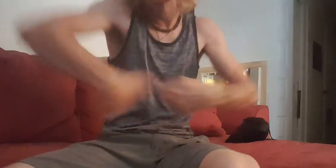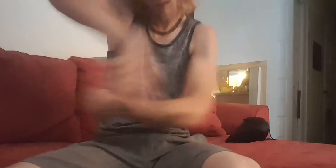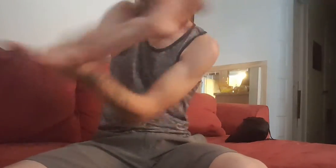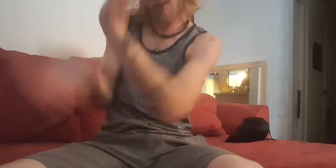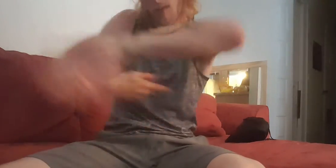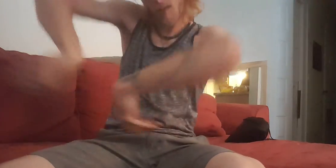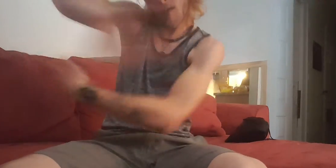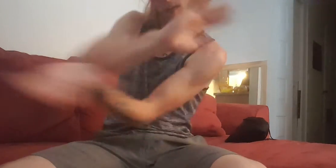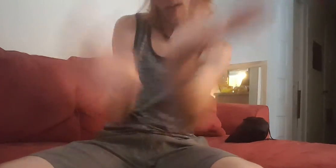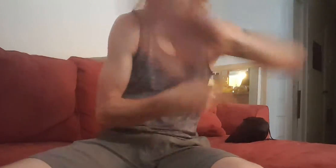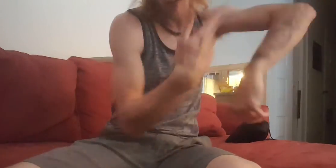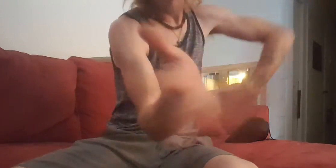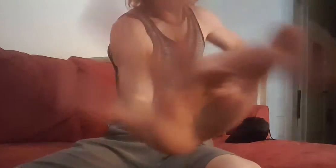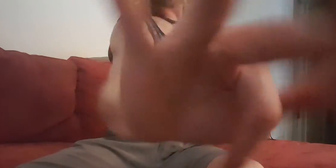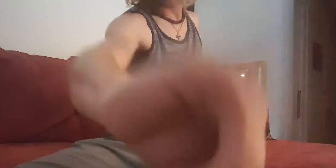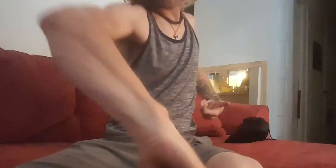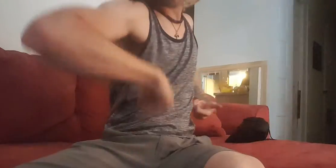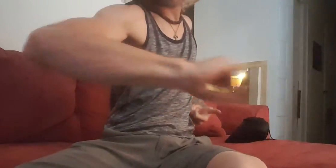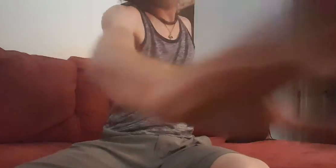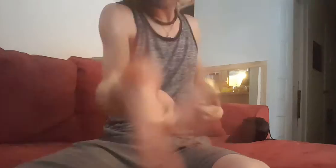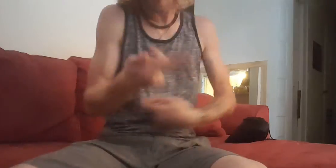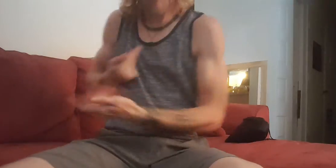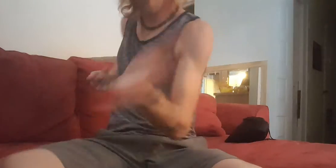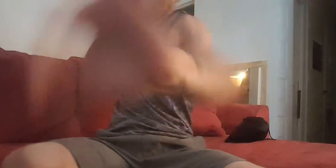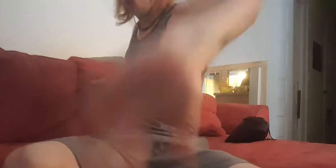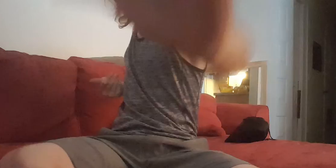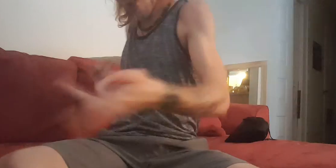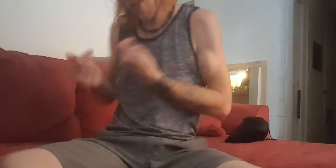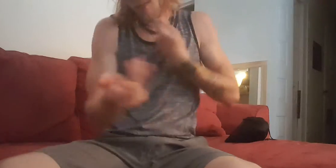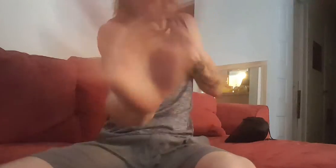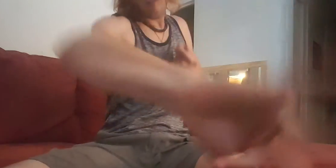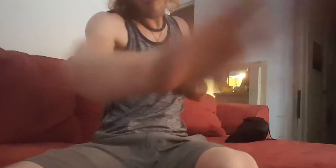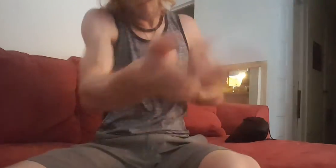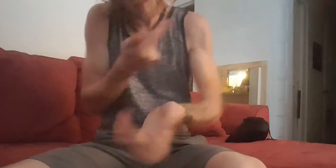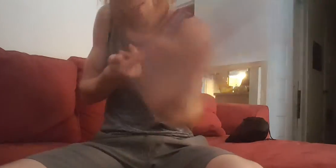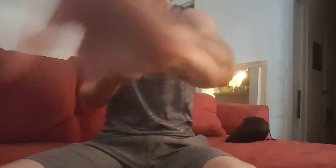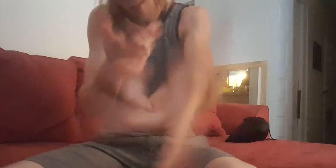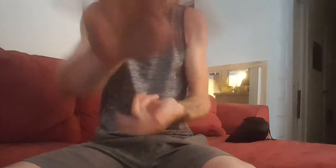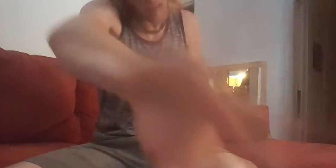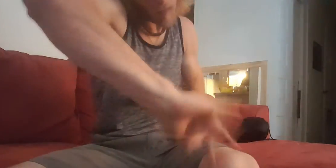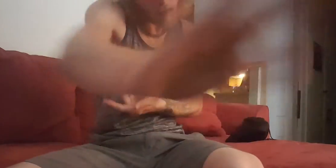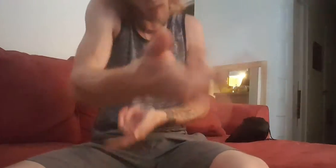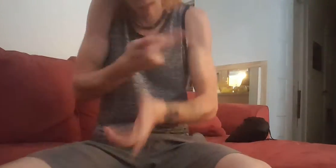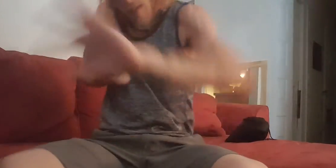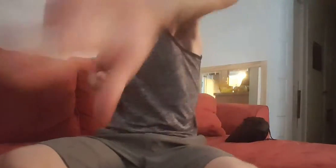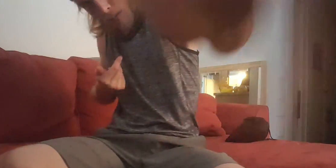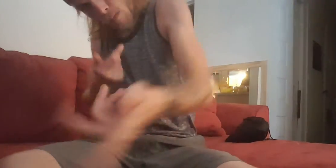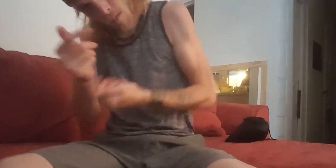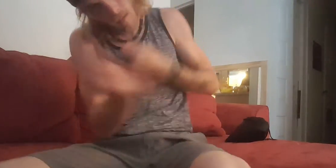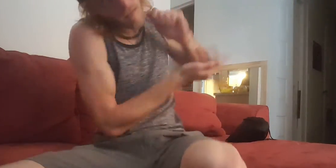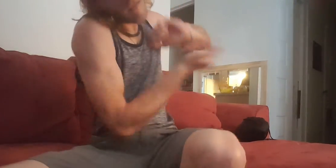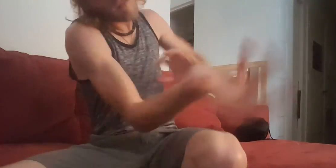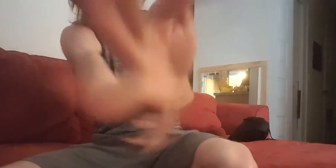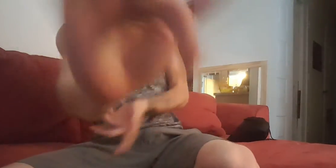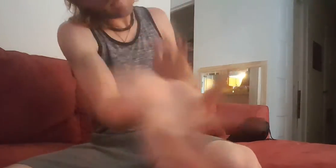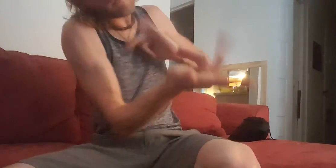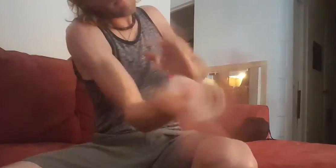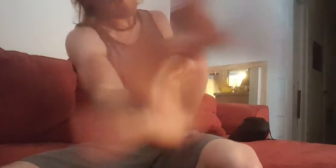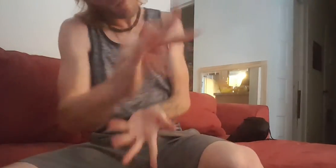that's shallow Talking to my shadow, he advised me not to worry Said I should plant my tree and let it rise out of the fury So give me some light, a little love,